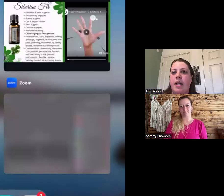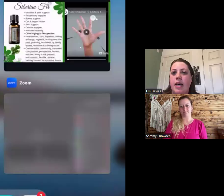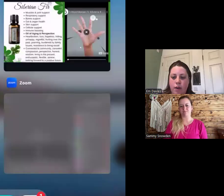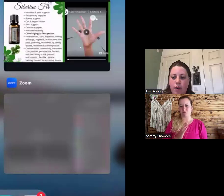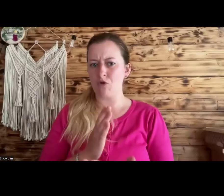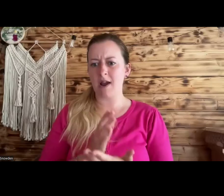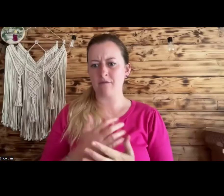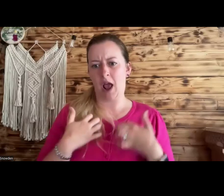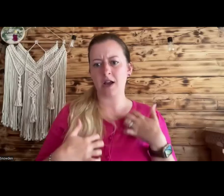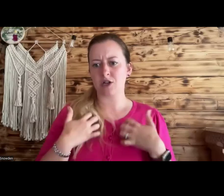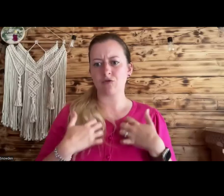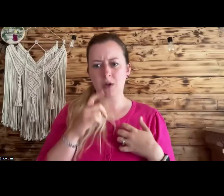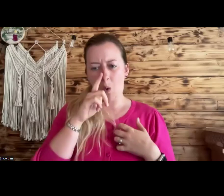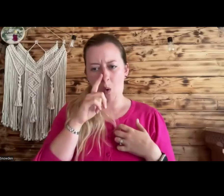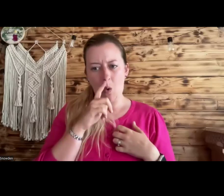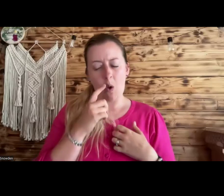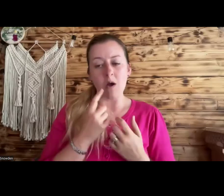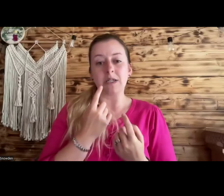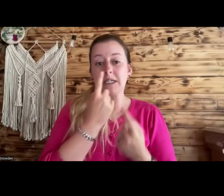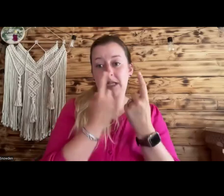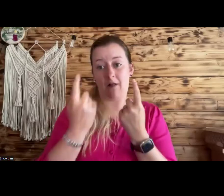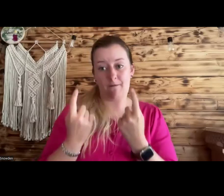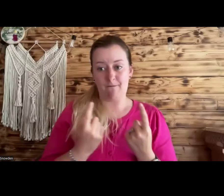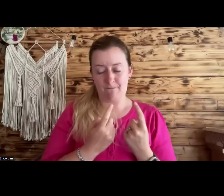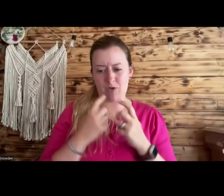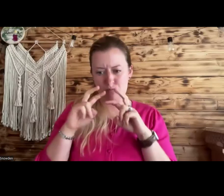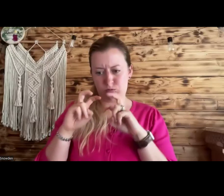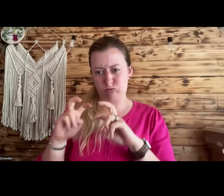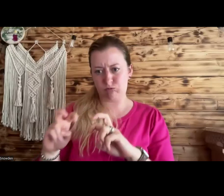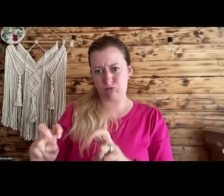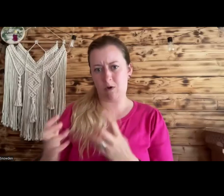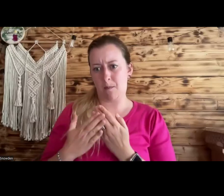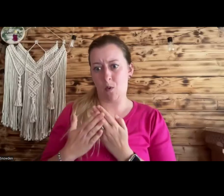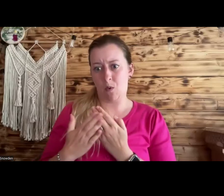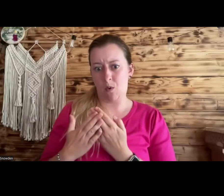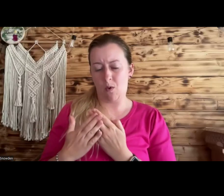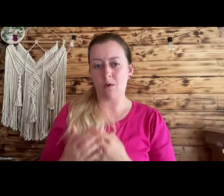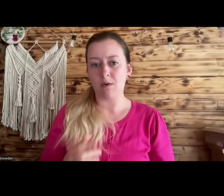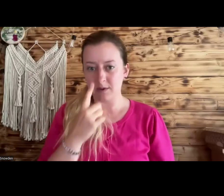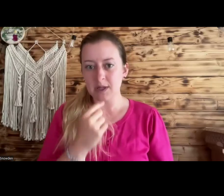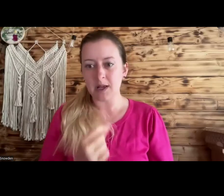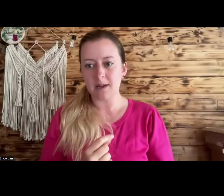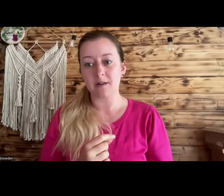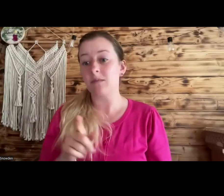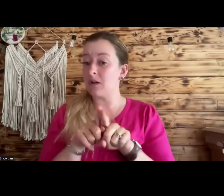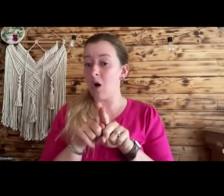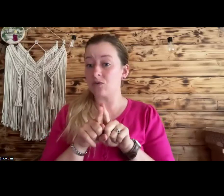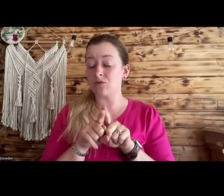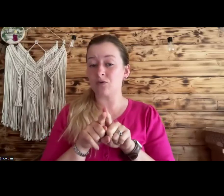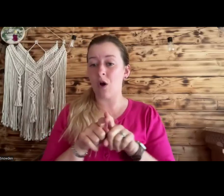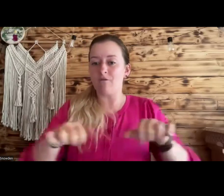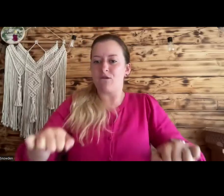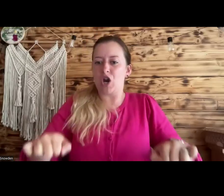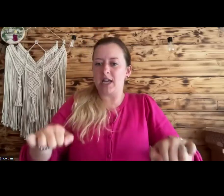Okay. So lastly, I just wanted to share, it's also used for furniture polish. I've yet to do